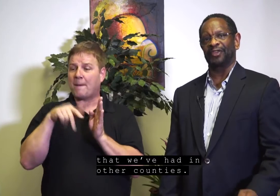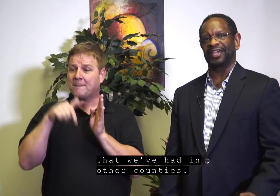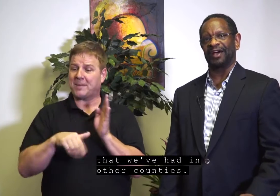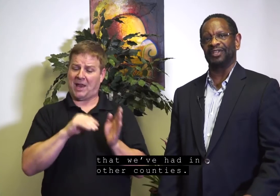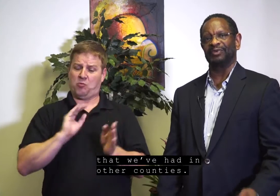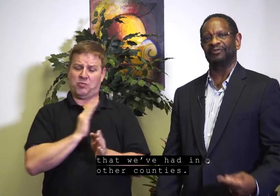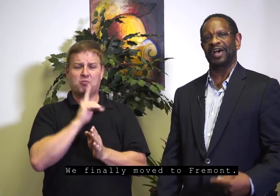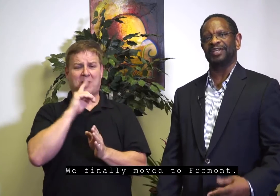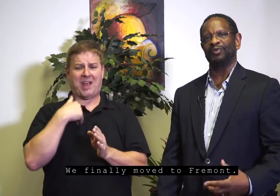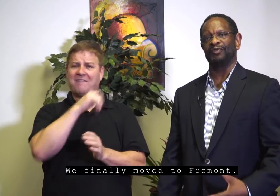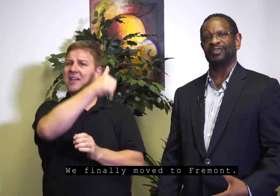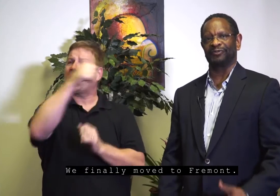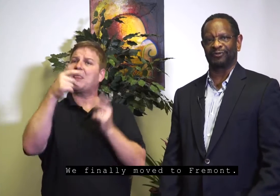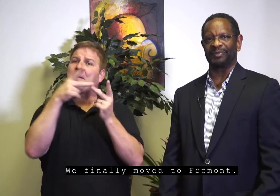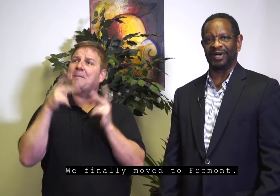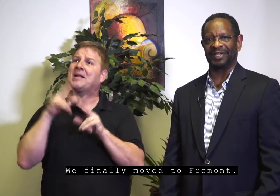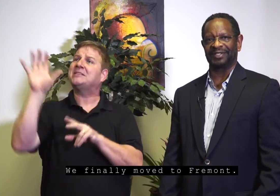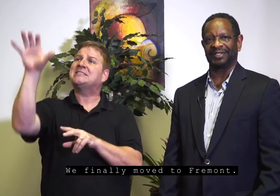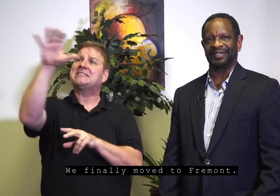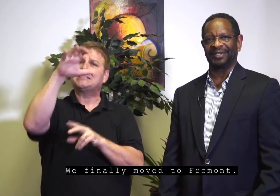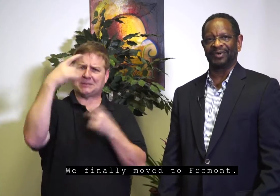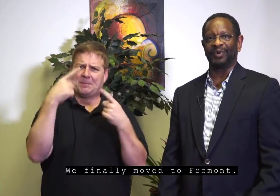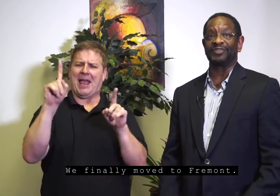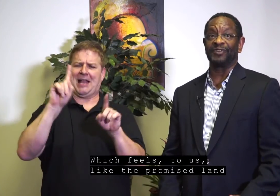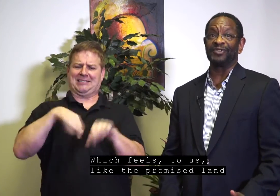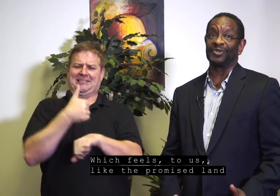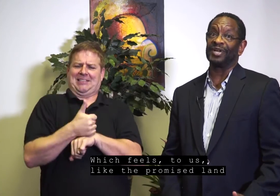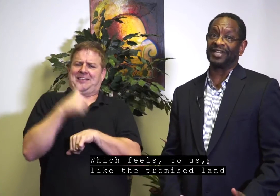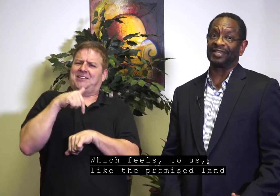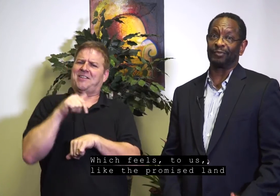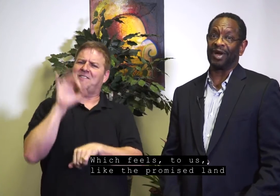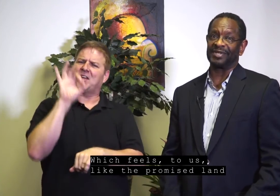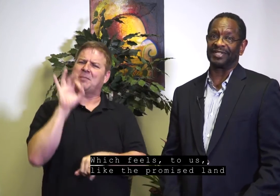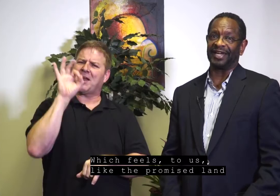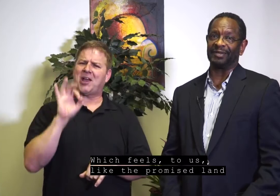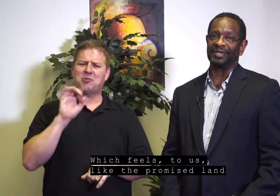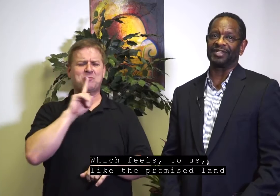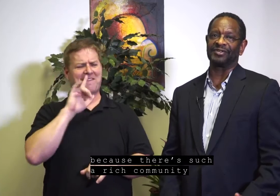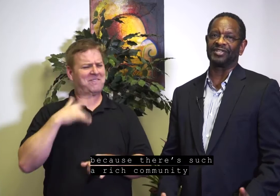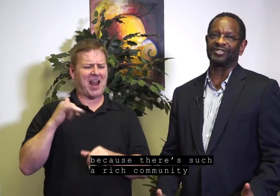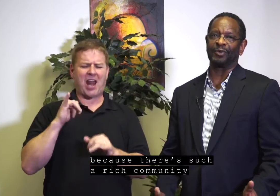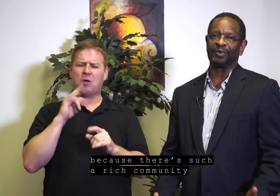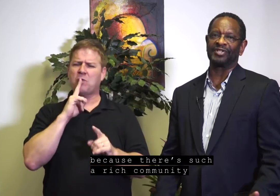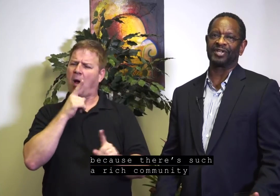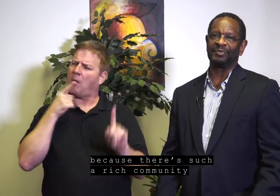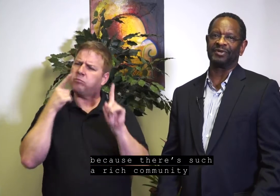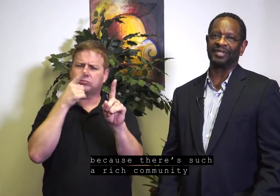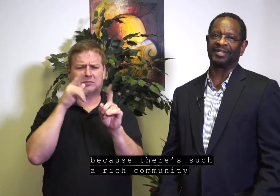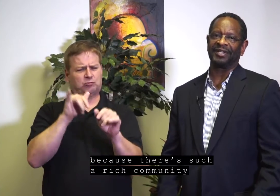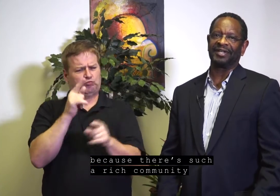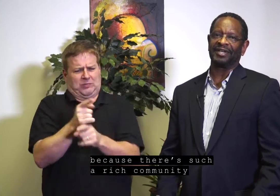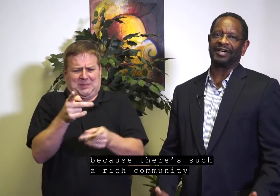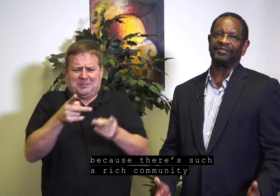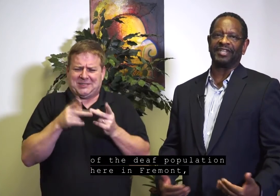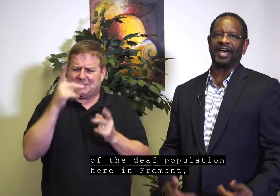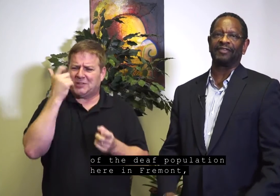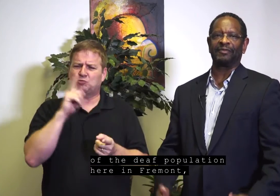other counties. We finally moved to Fremont, which feels to us like the promised land because there's such a rich community of the